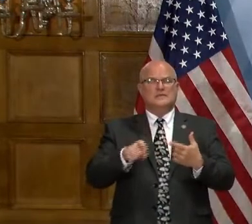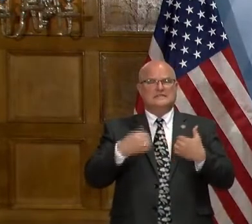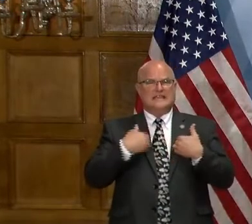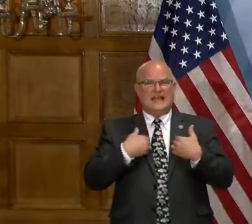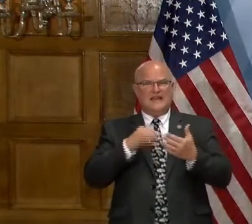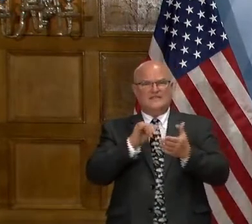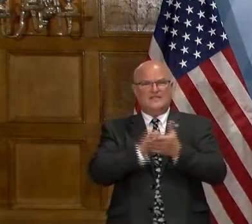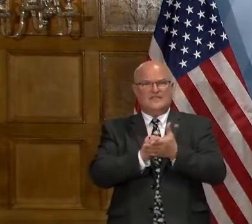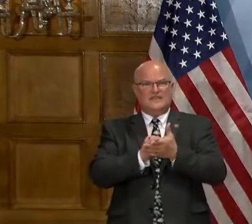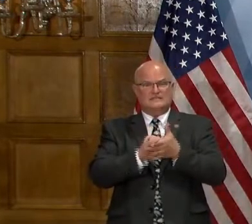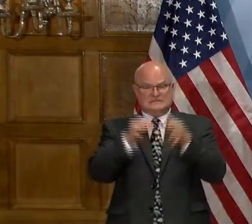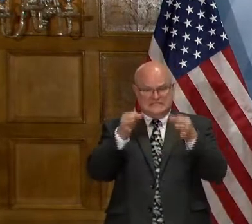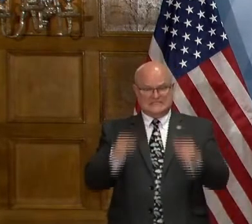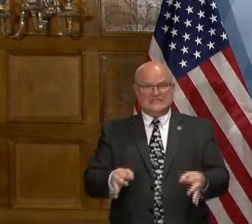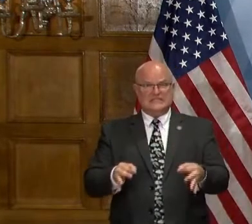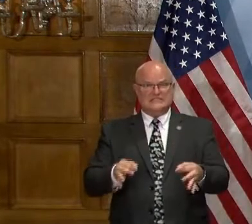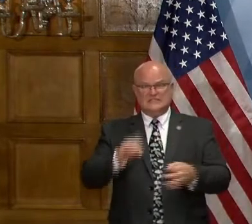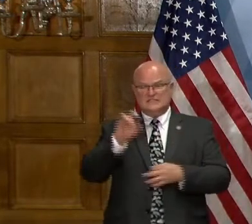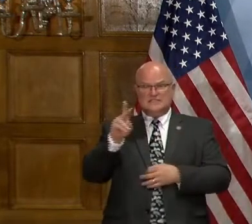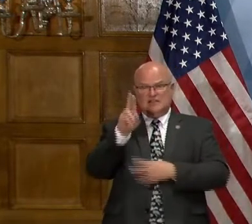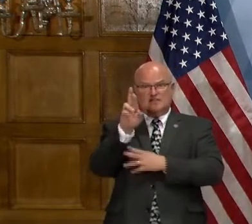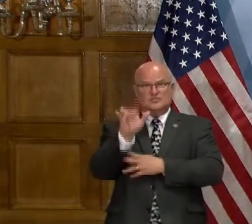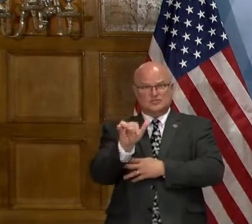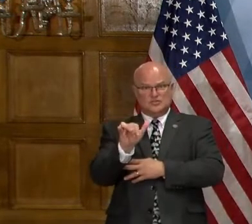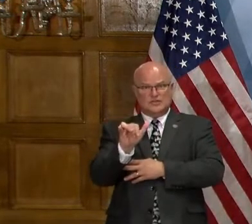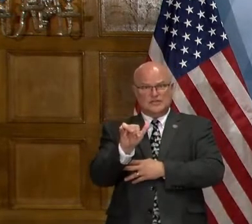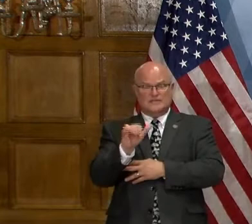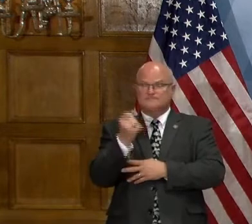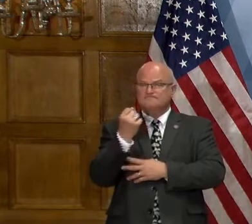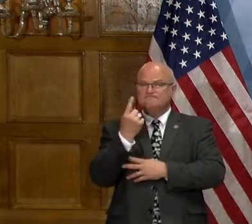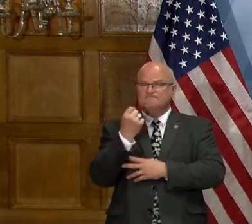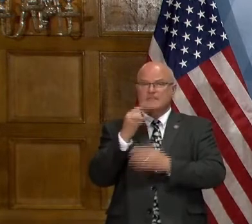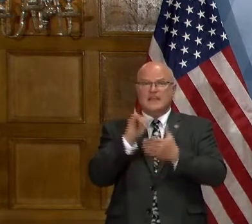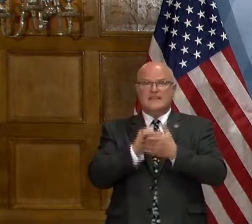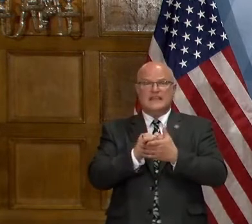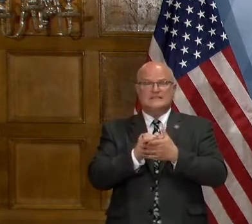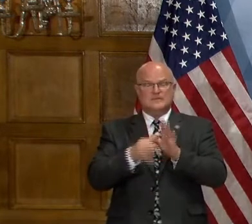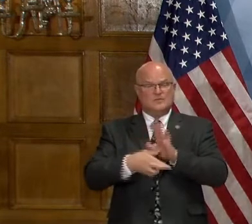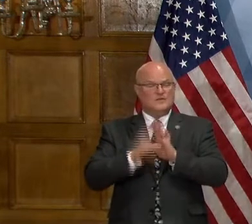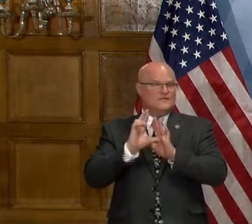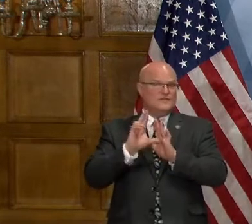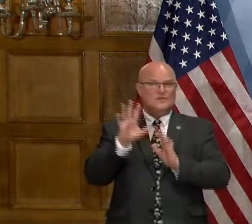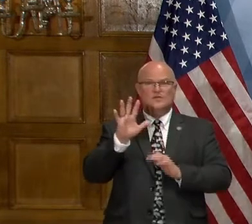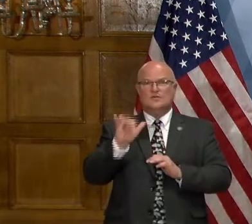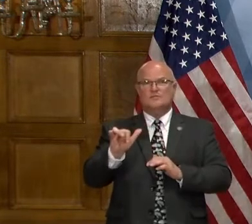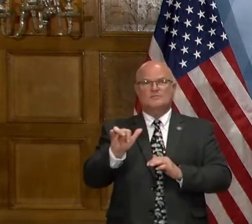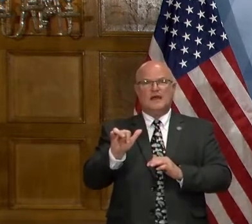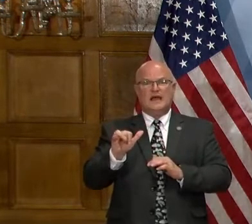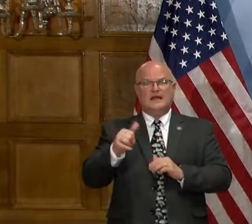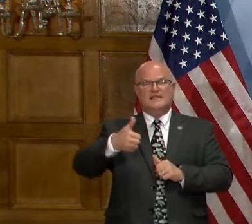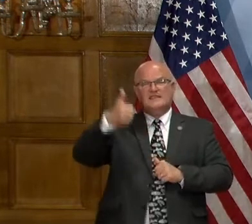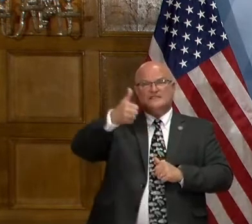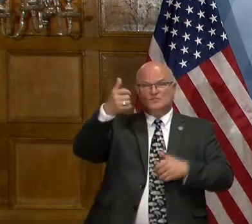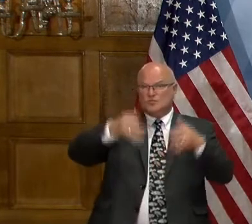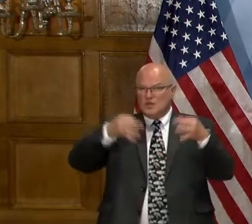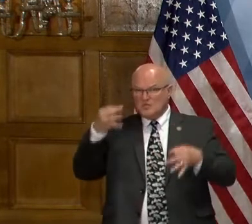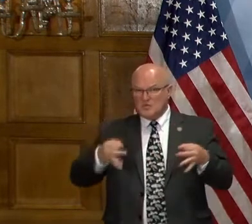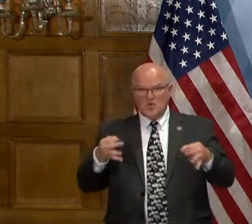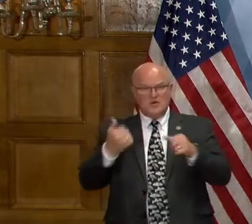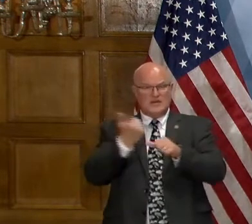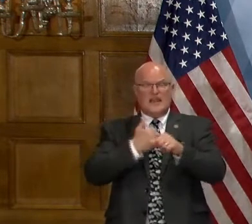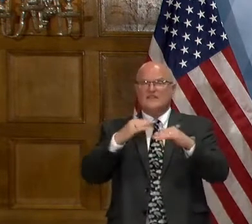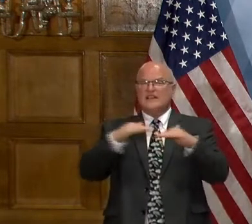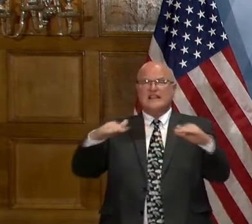out the decision of a jury, you realize that it's been reviewed by the Supreme Court at every